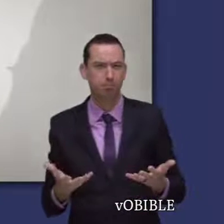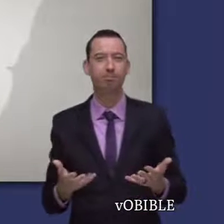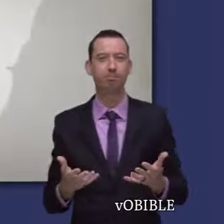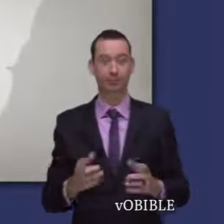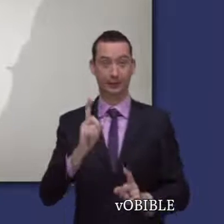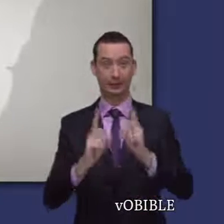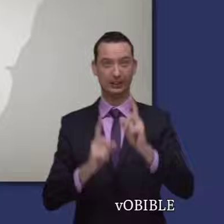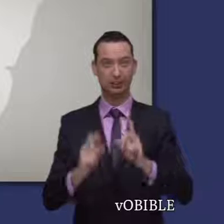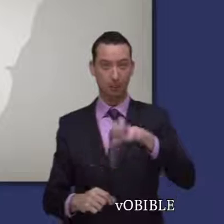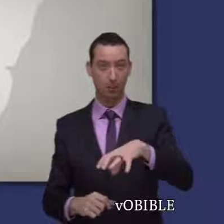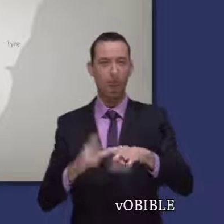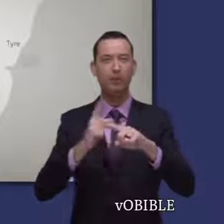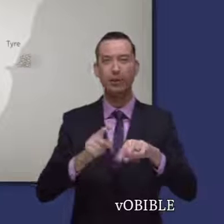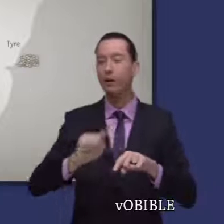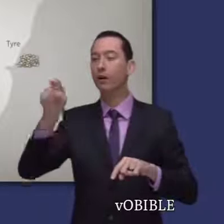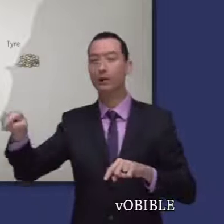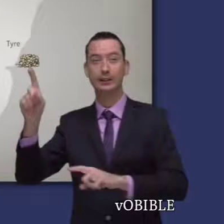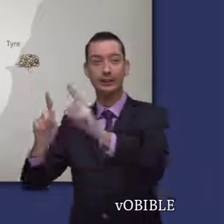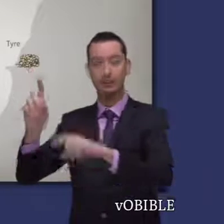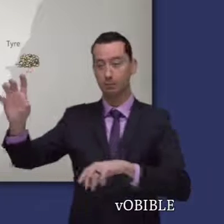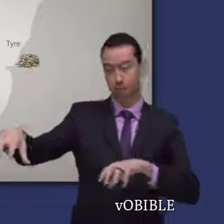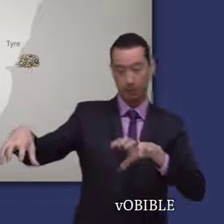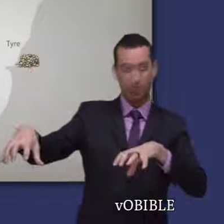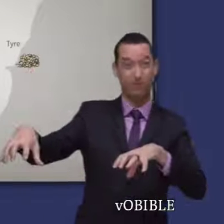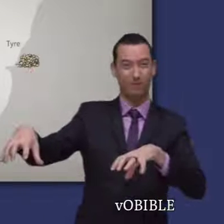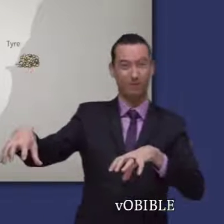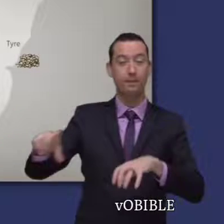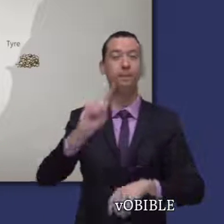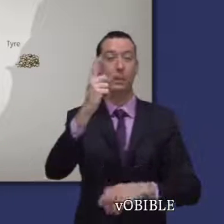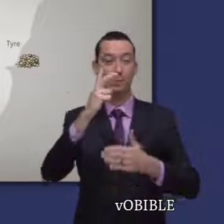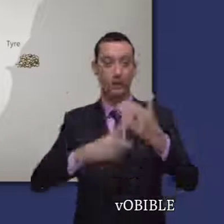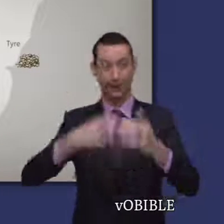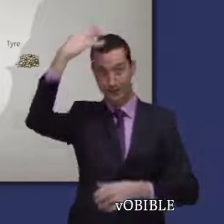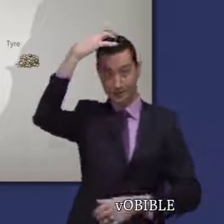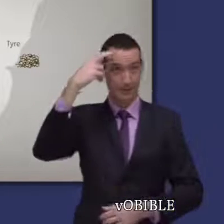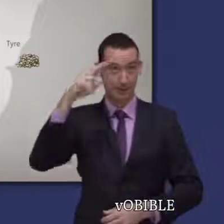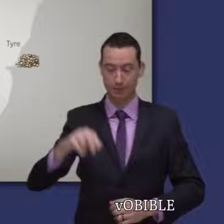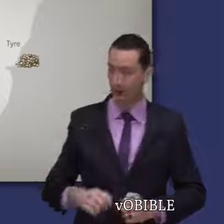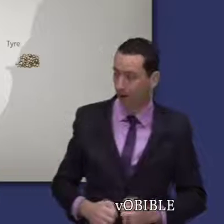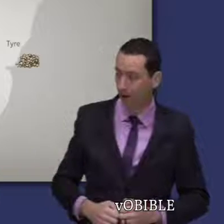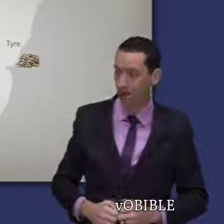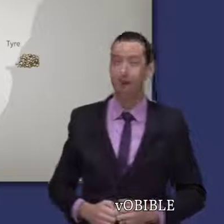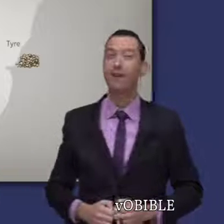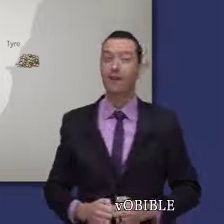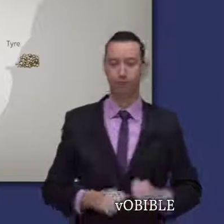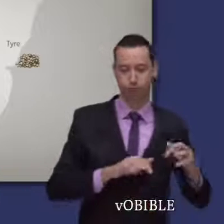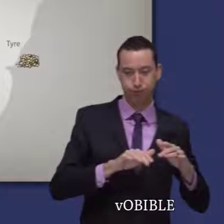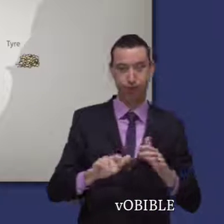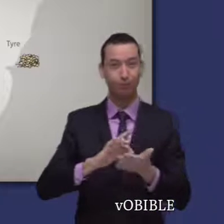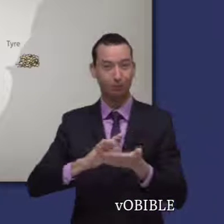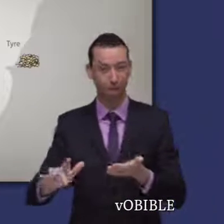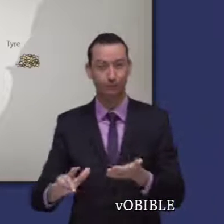Did you know? The prophecy against Tyre was fulfilled in two stages. Years after